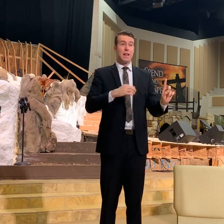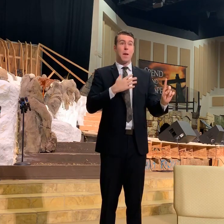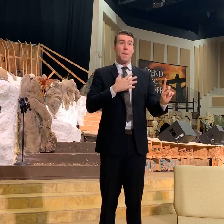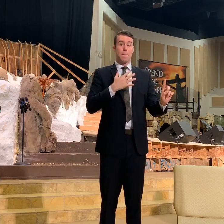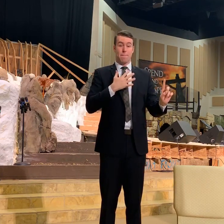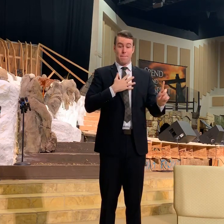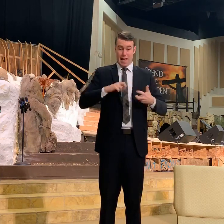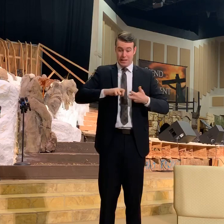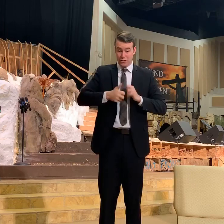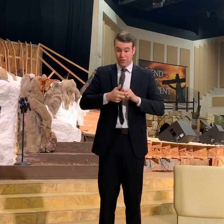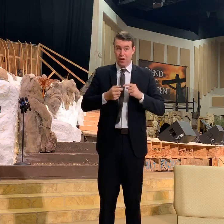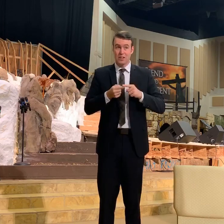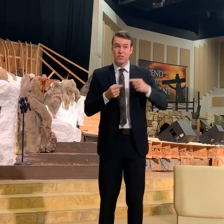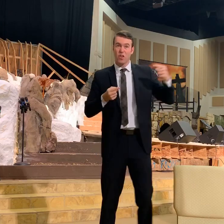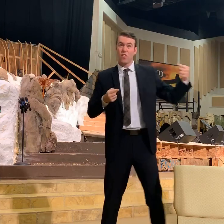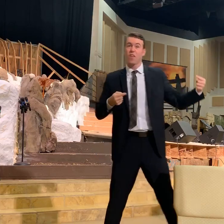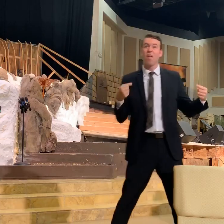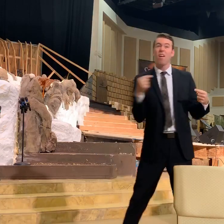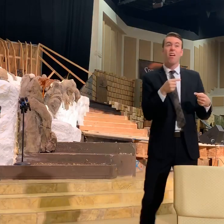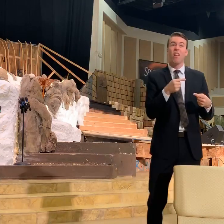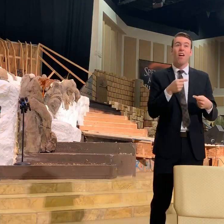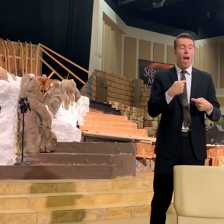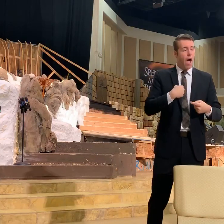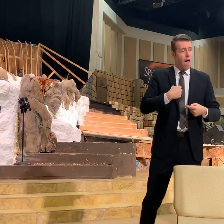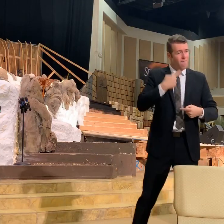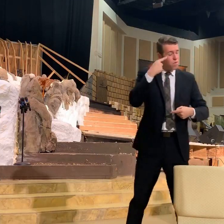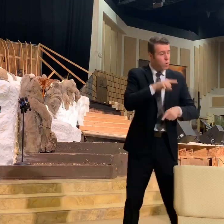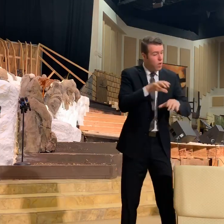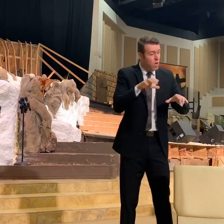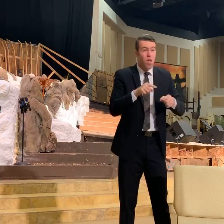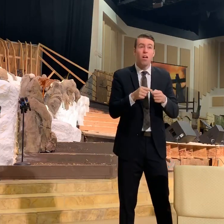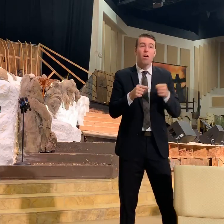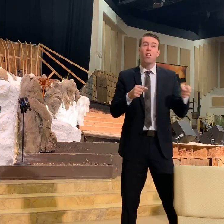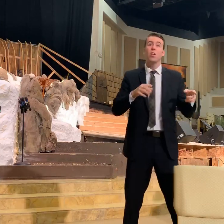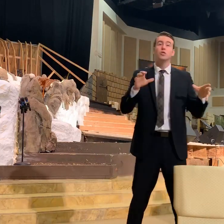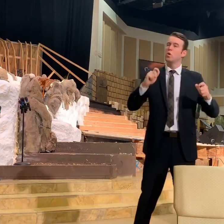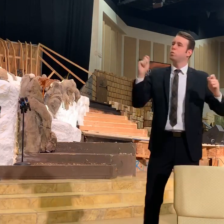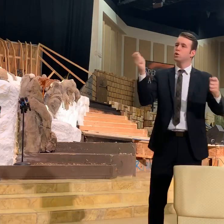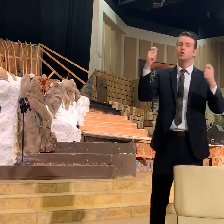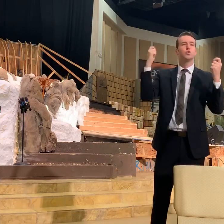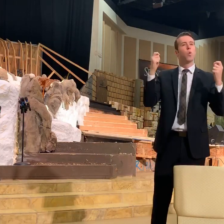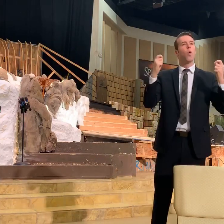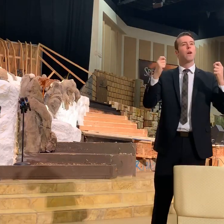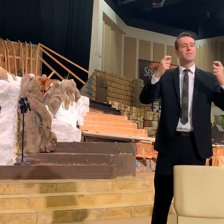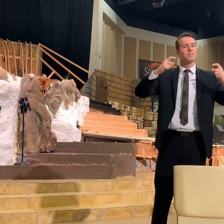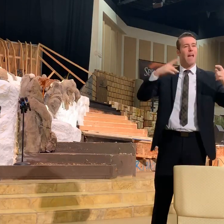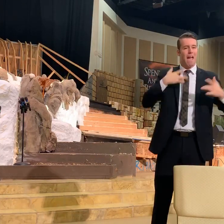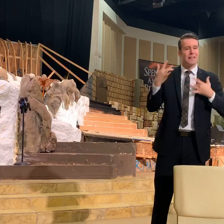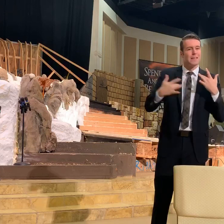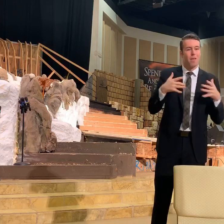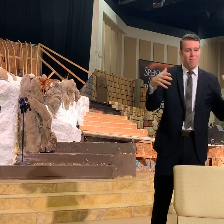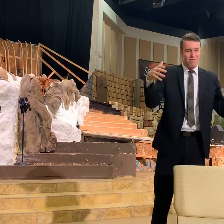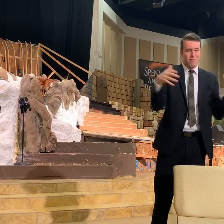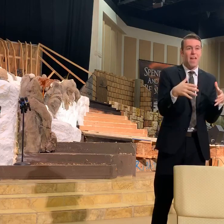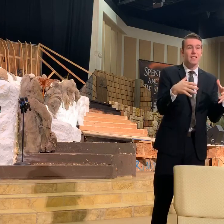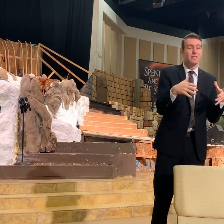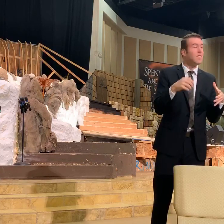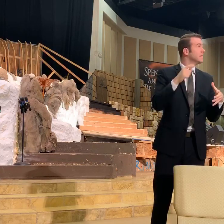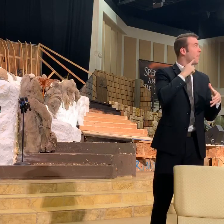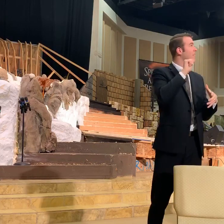in my adversity, they rejoiced and gathered themselves together. Yea, the abjects. Everybody say the